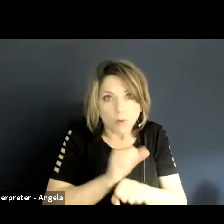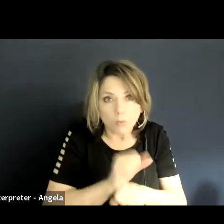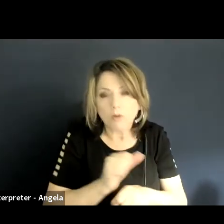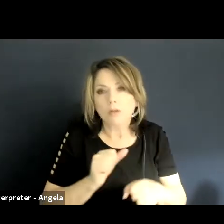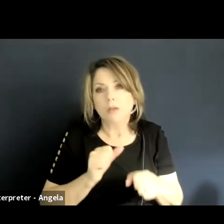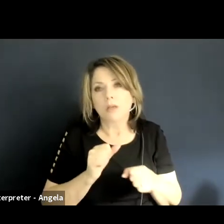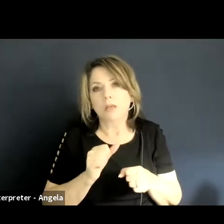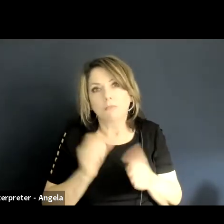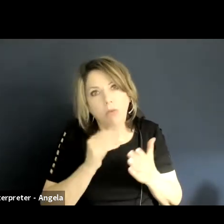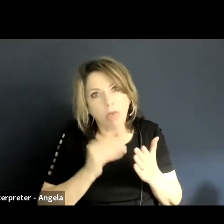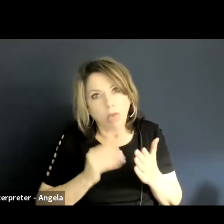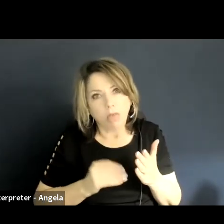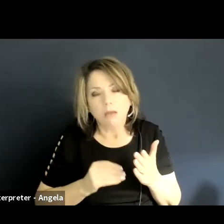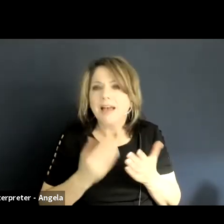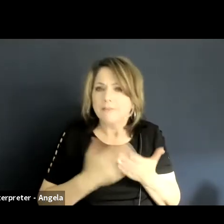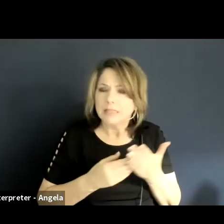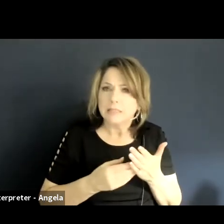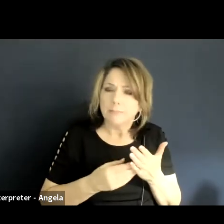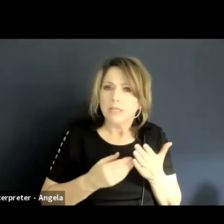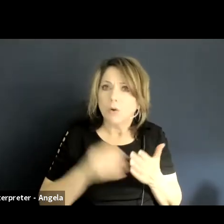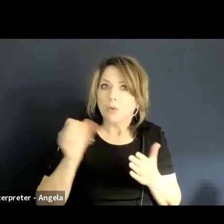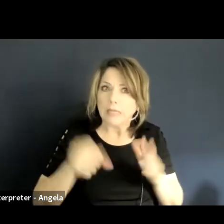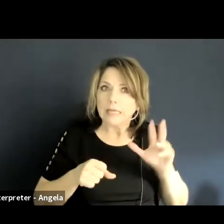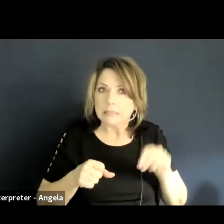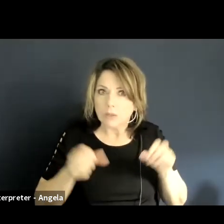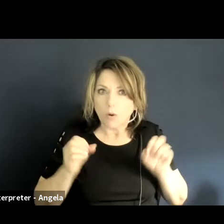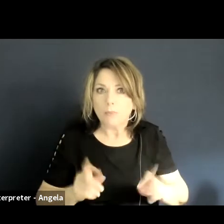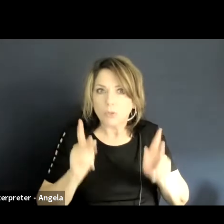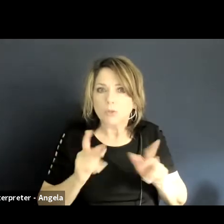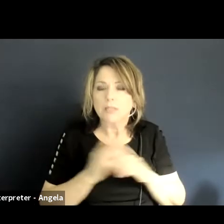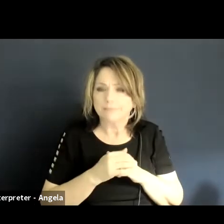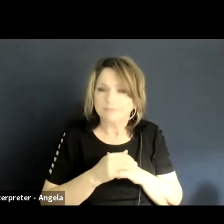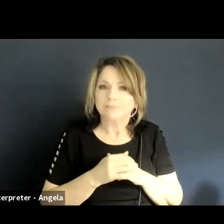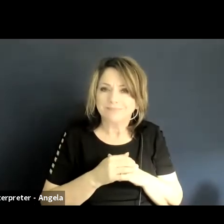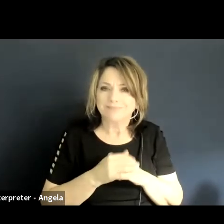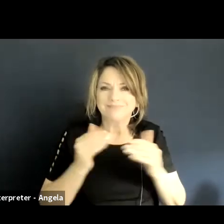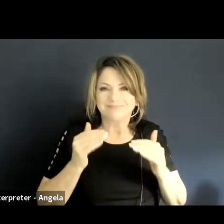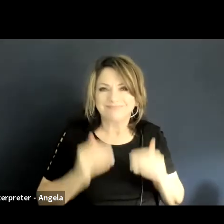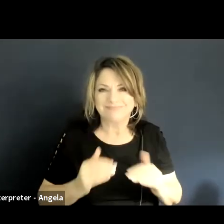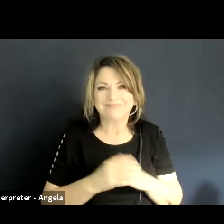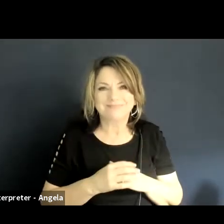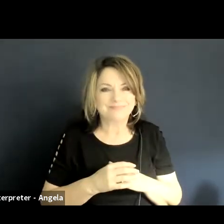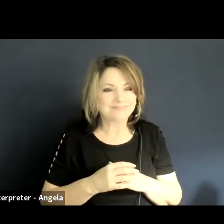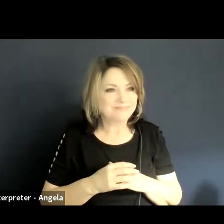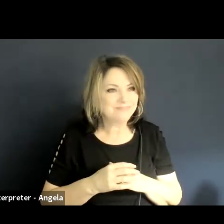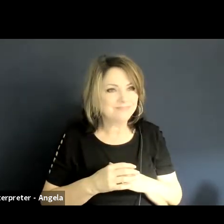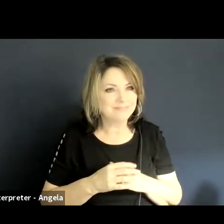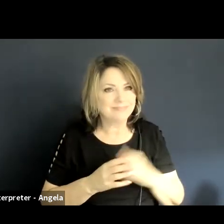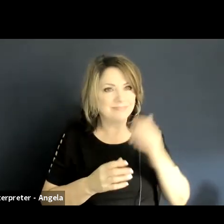some red light, green light opportunities. So this is the first one. Next slide, please.